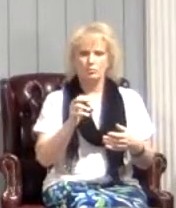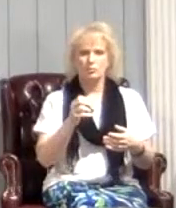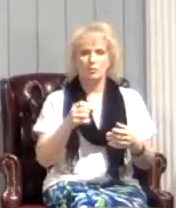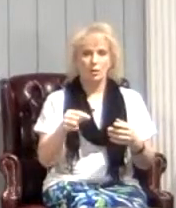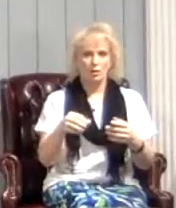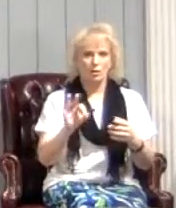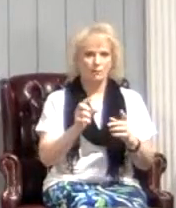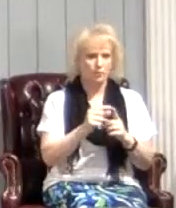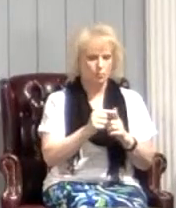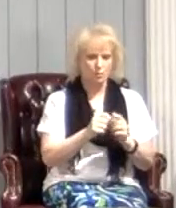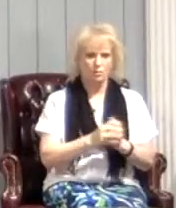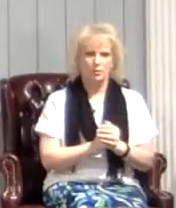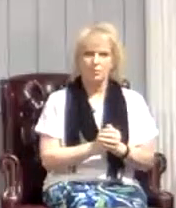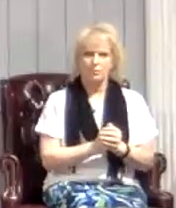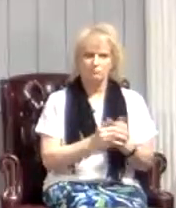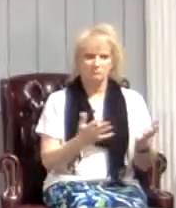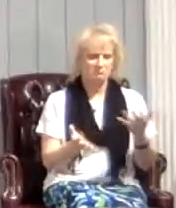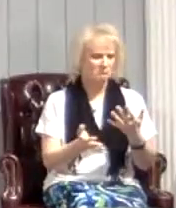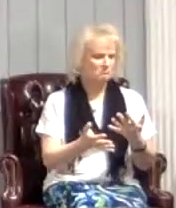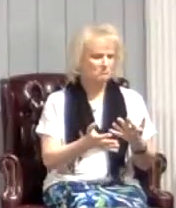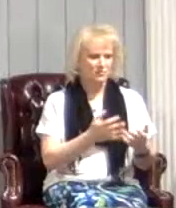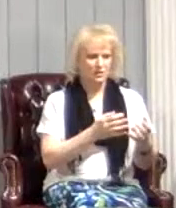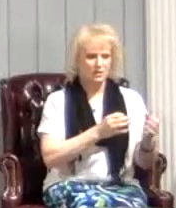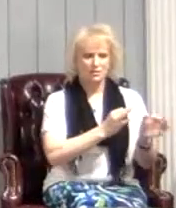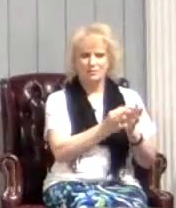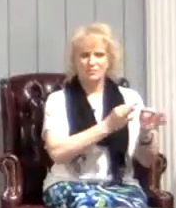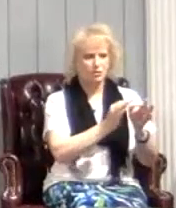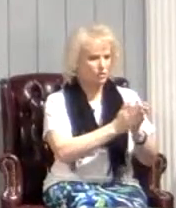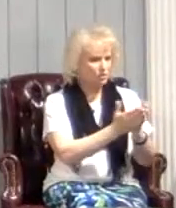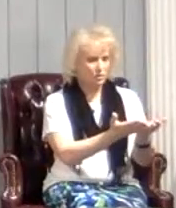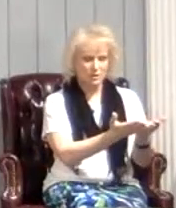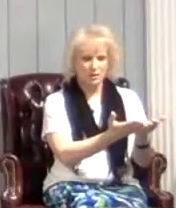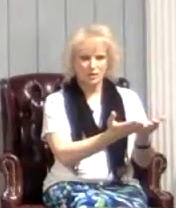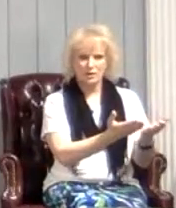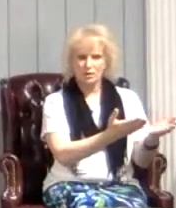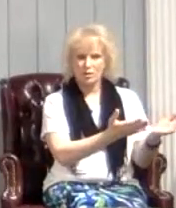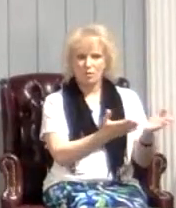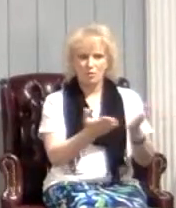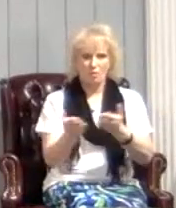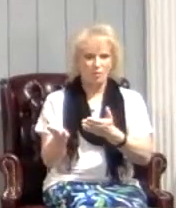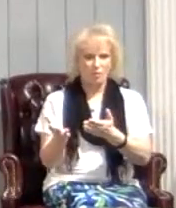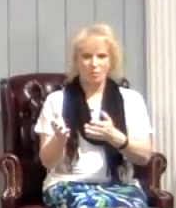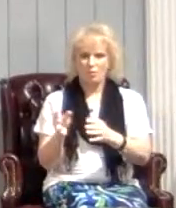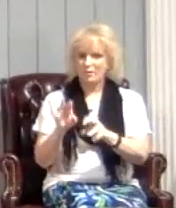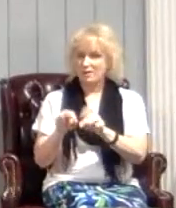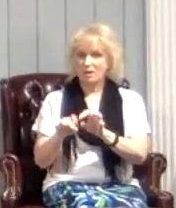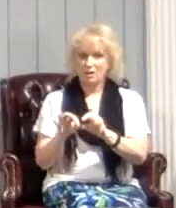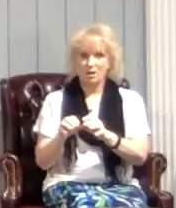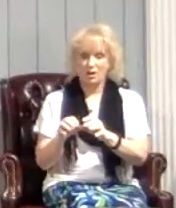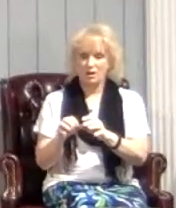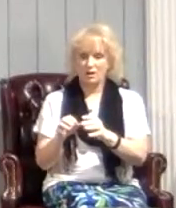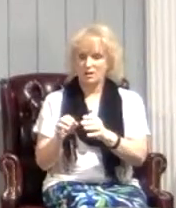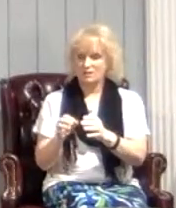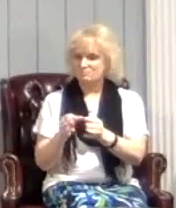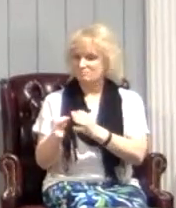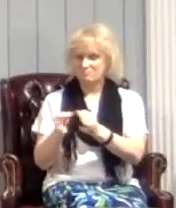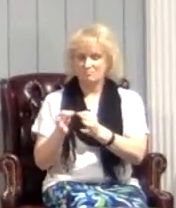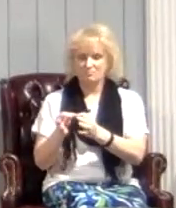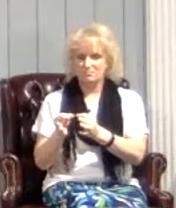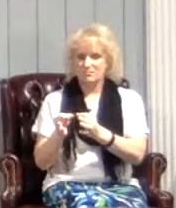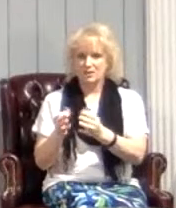Neither Merriam-Webster's 1828 dictionary or the Merriam-Webster's online gives that as a